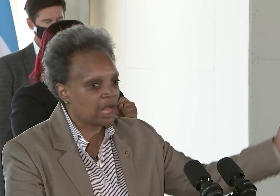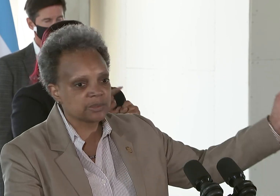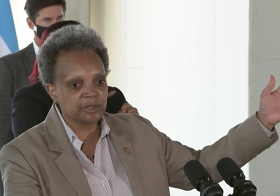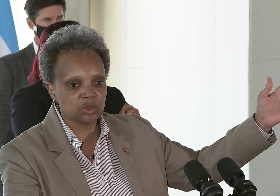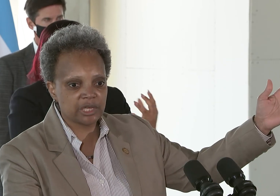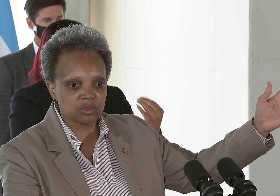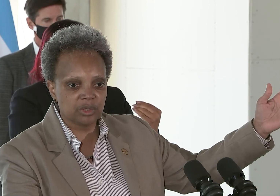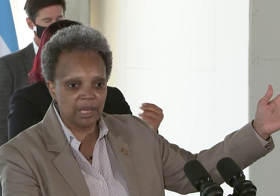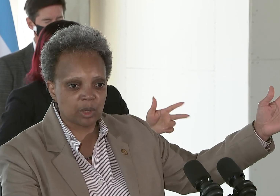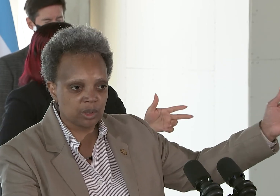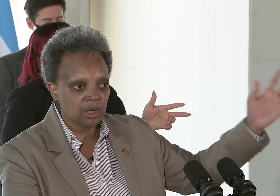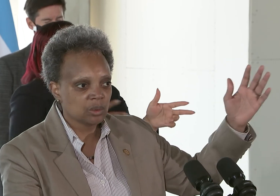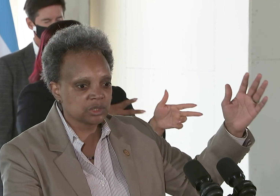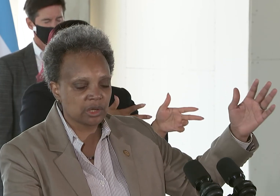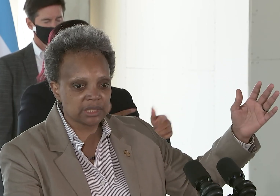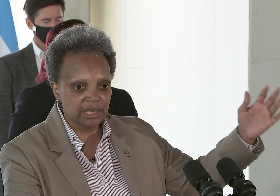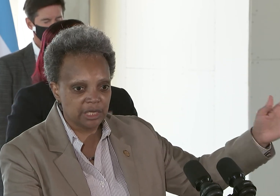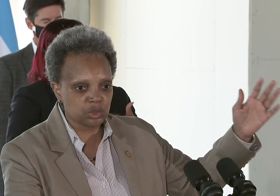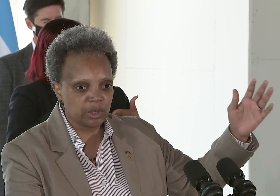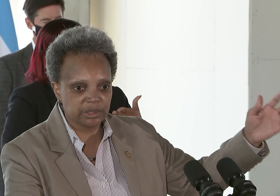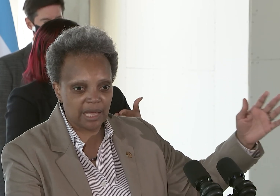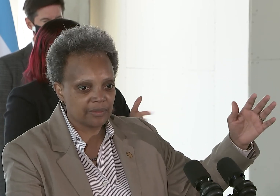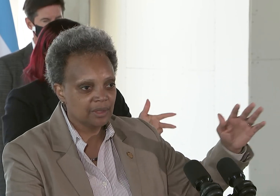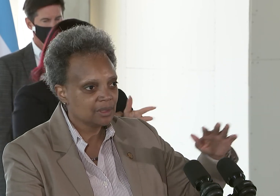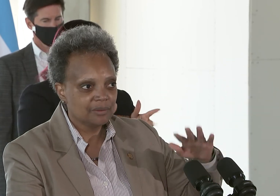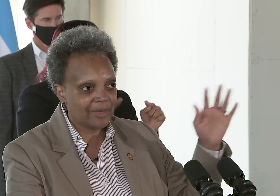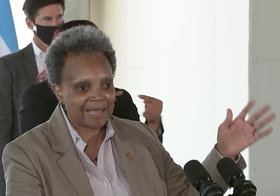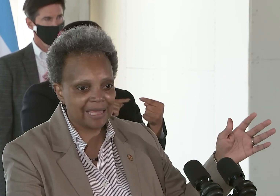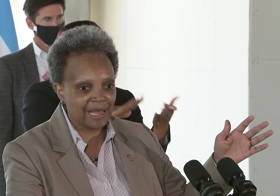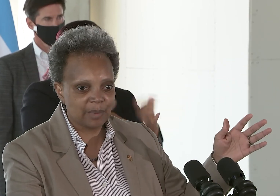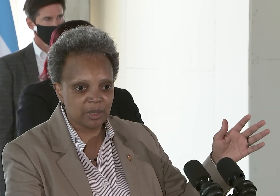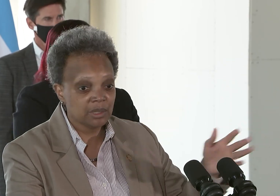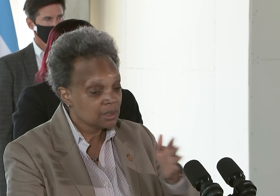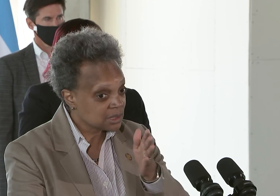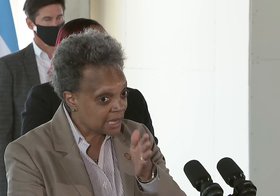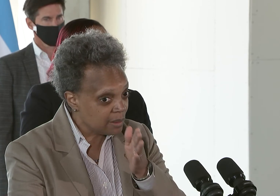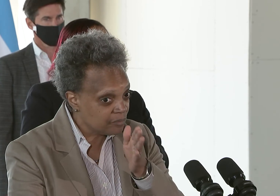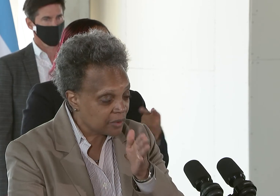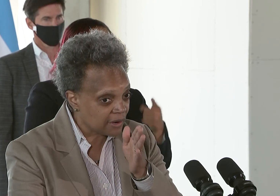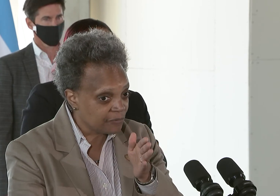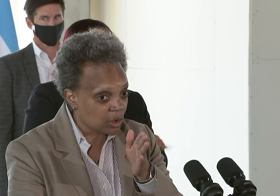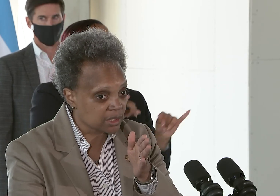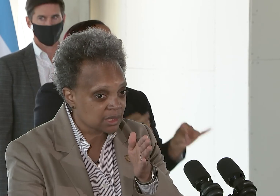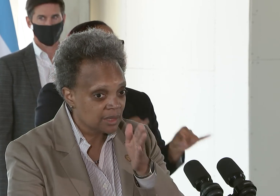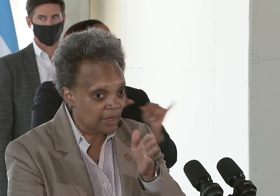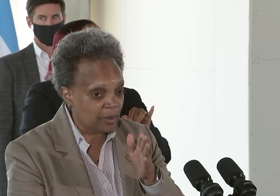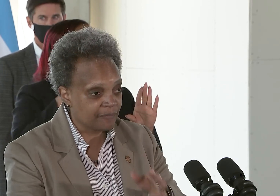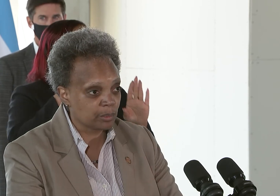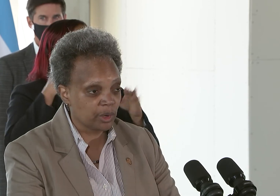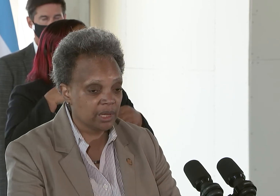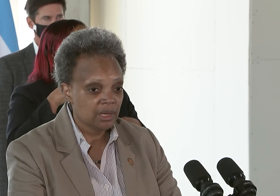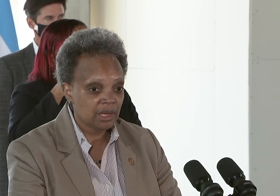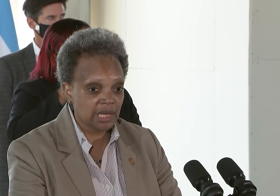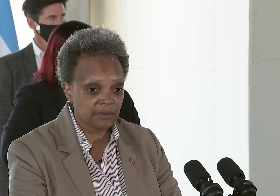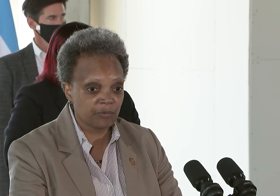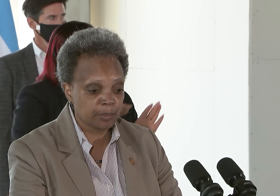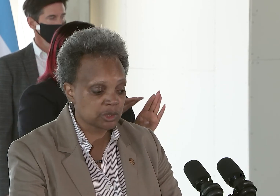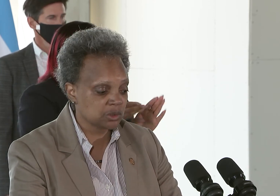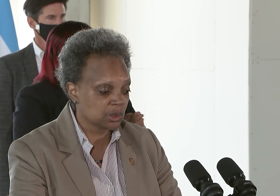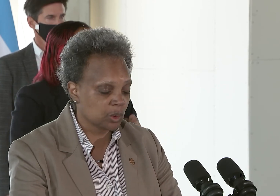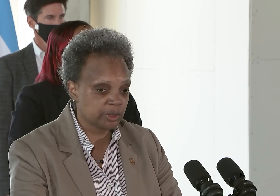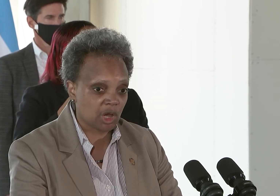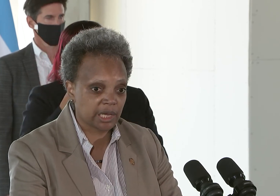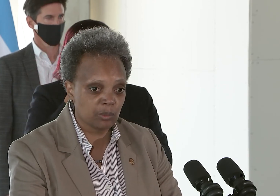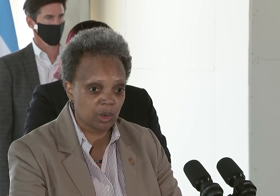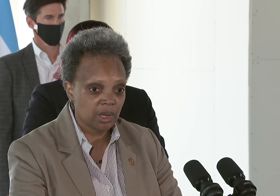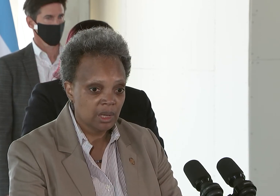a high-speed chase through a neighborhood resulting in injury or death. That can't happen. Same kind of focus that we have to bring to foot